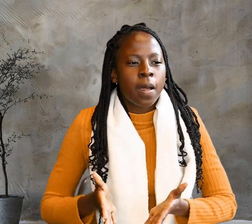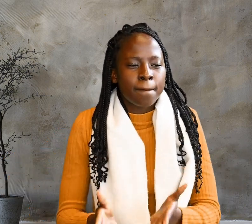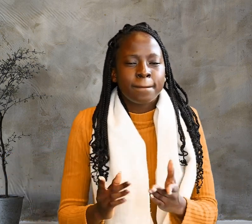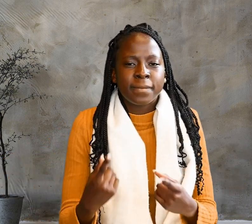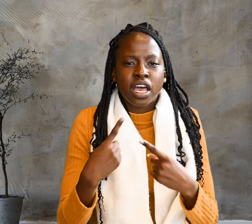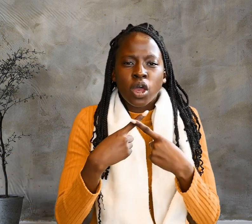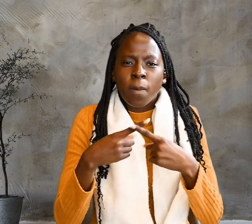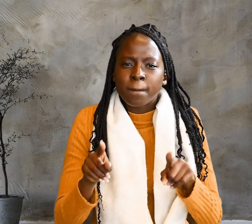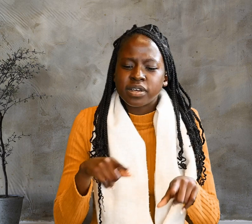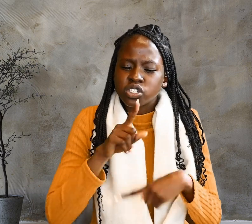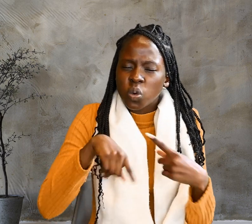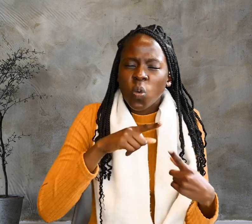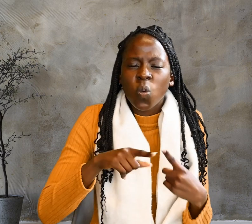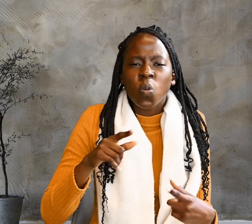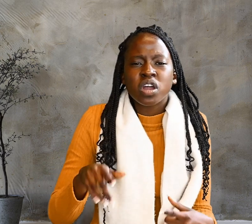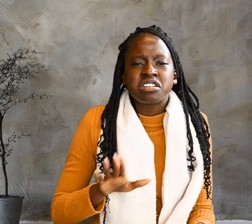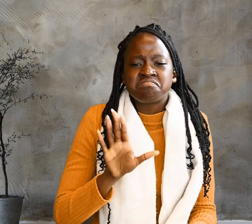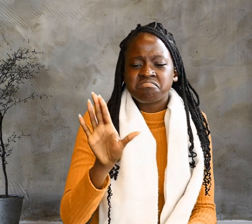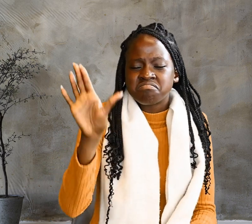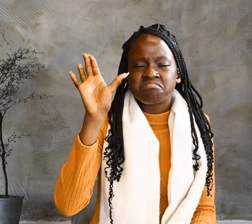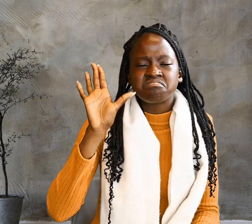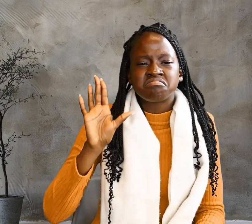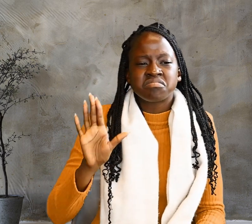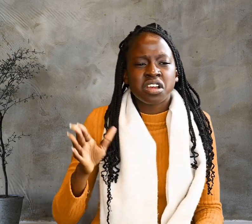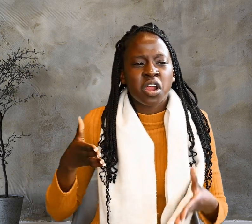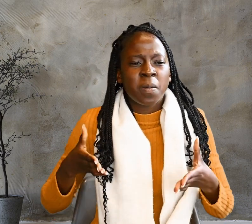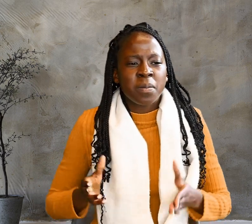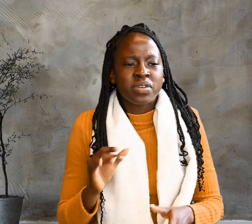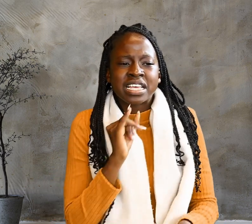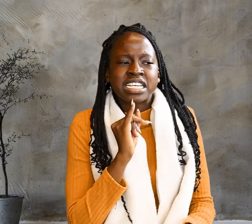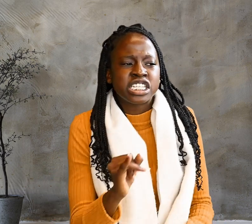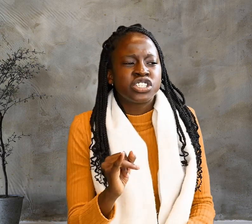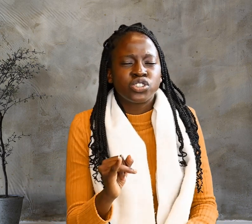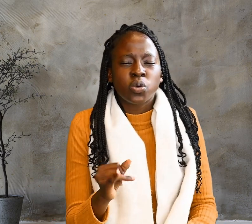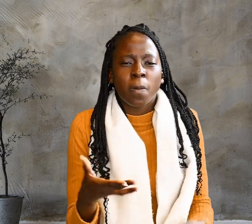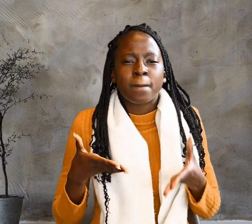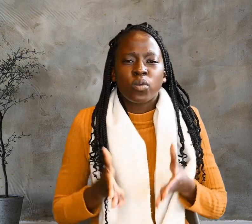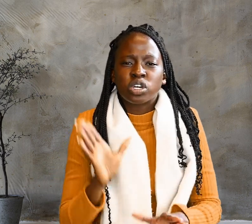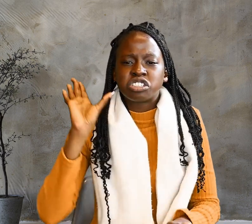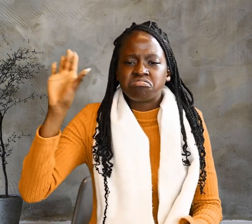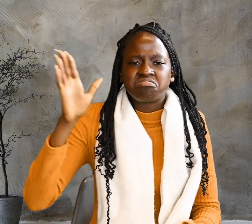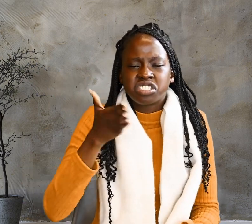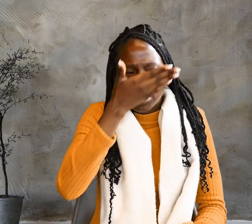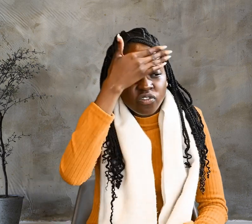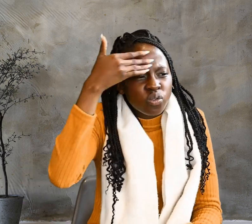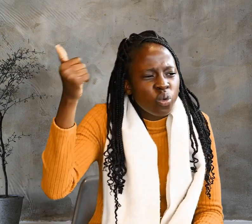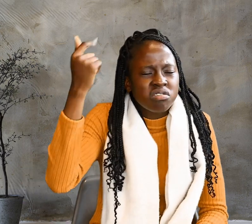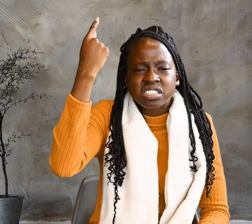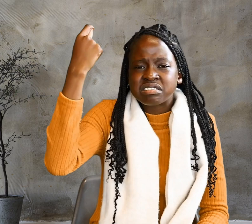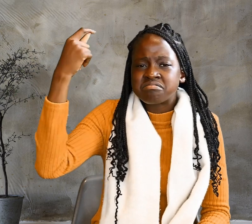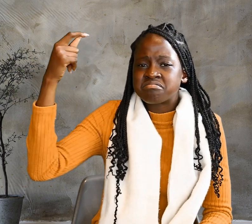is born, she forgets the anguish because of her joy that a child is born into the